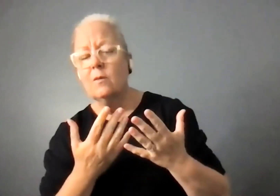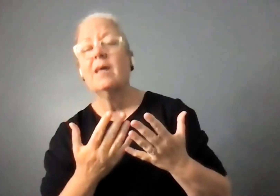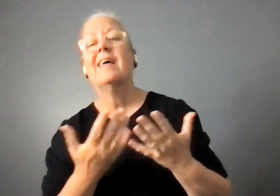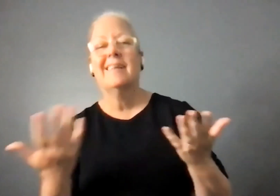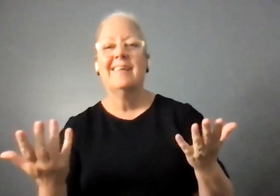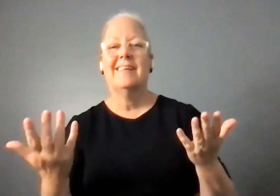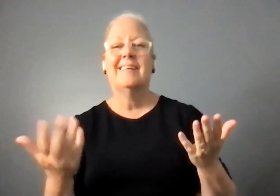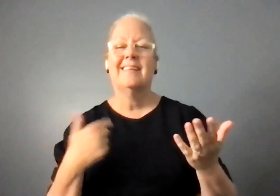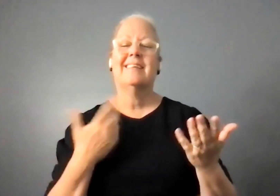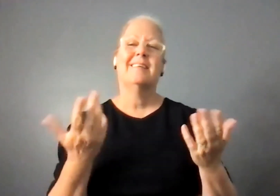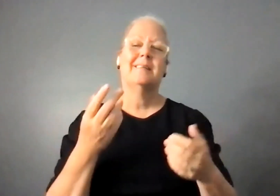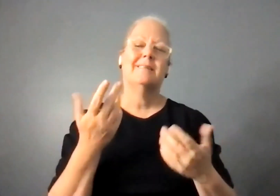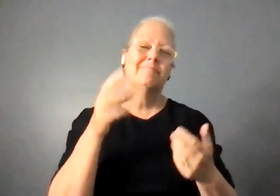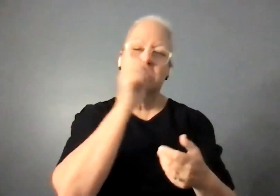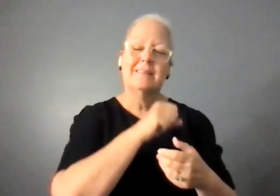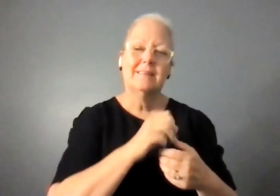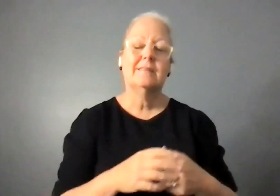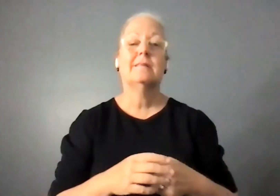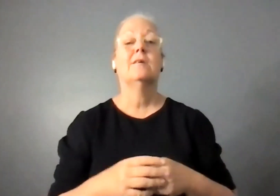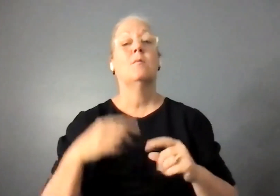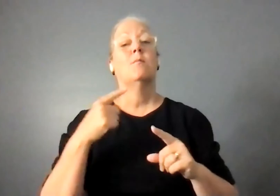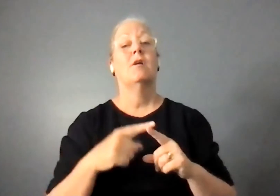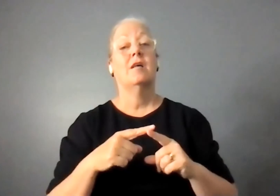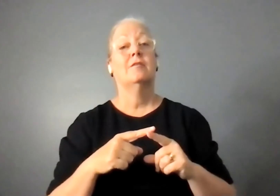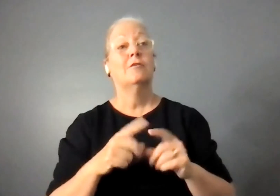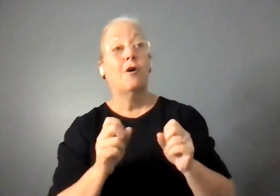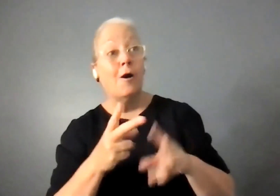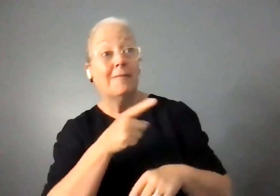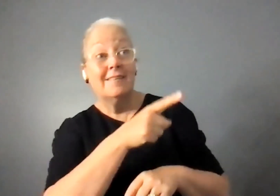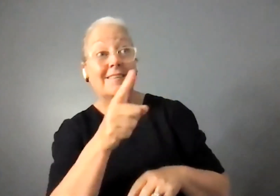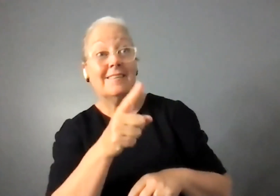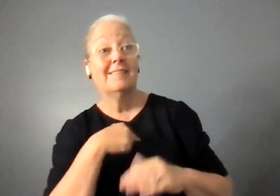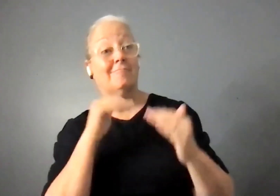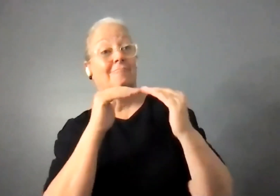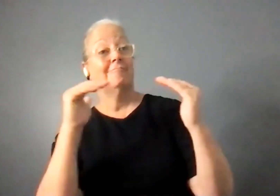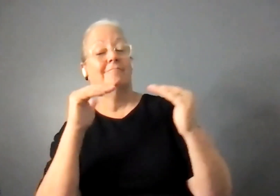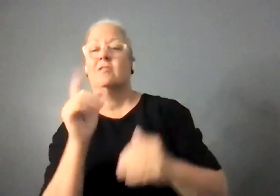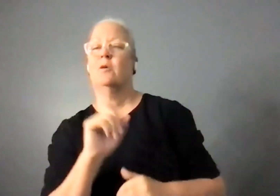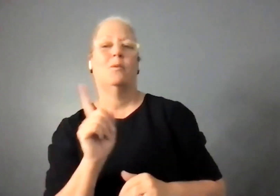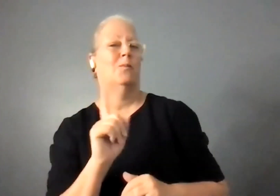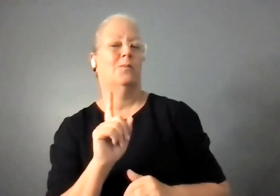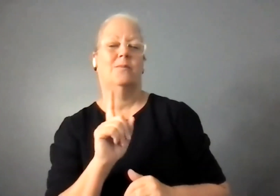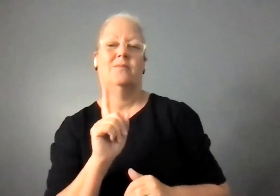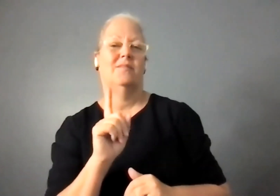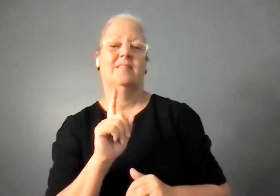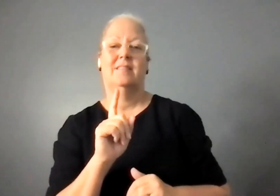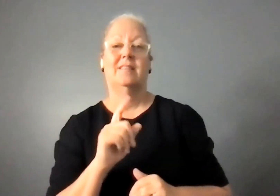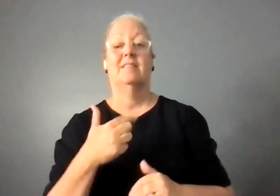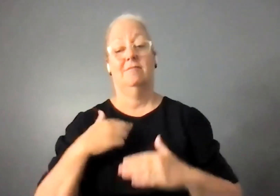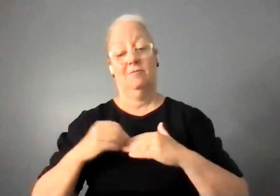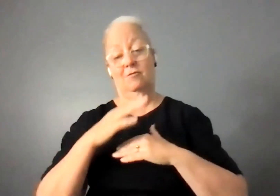we are not given equal opportunities since we are discriminated as indigenous youth with